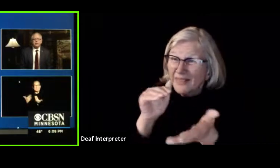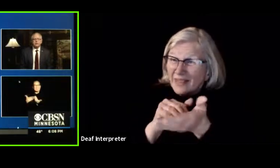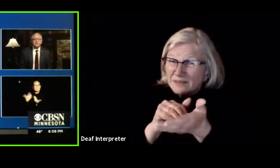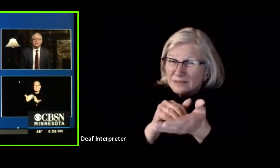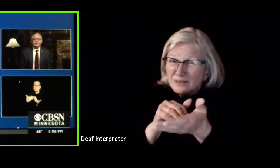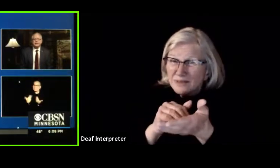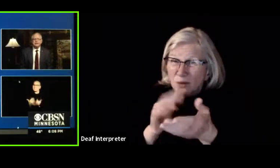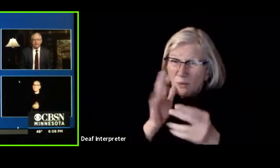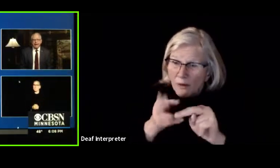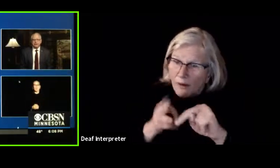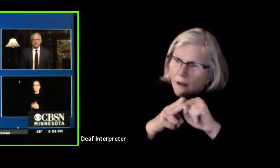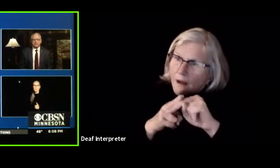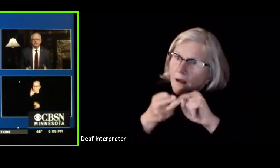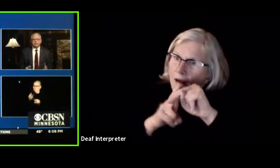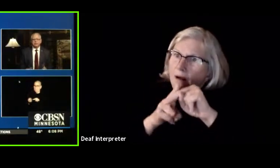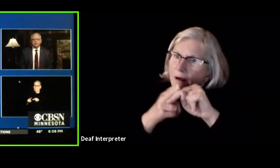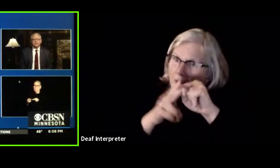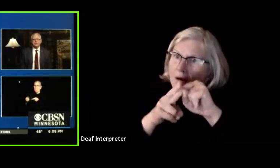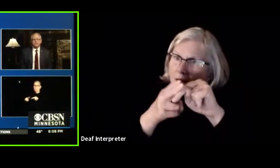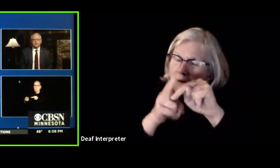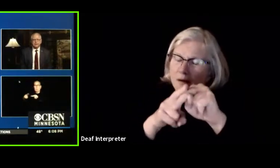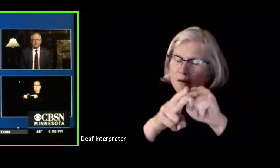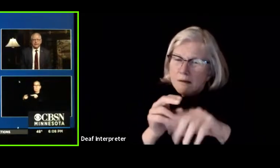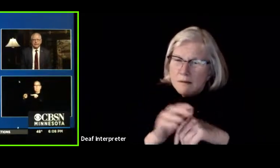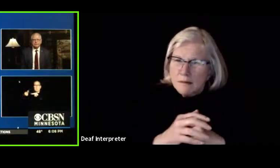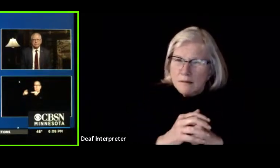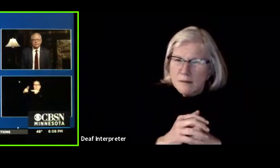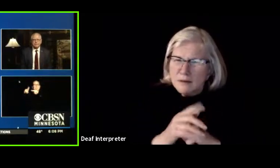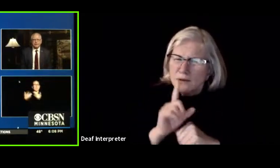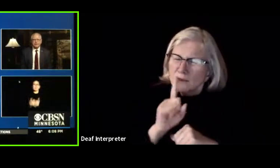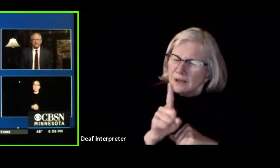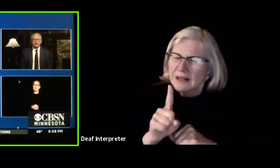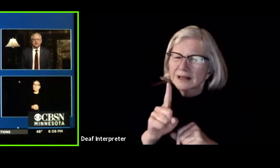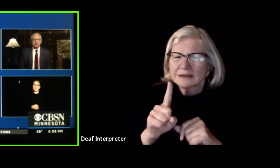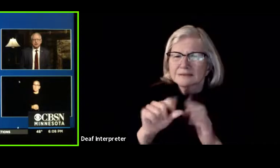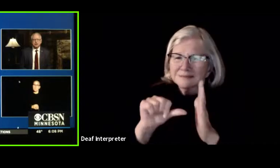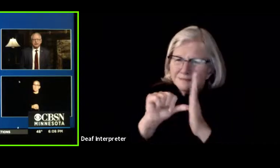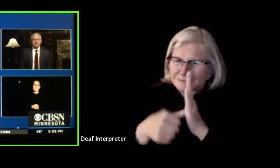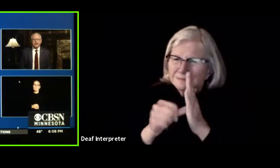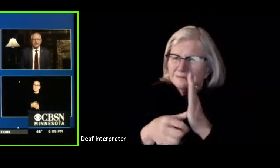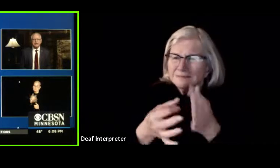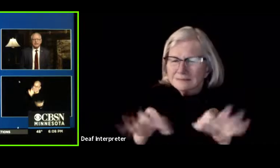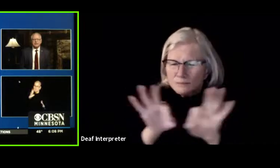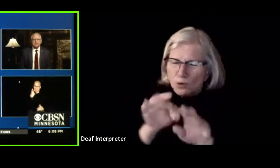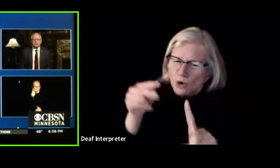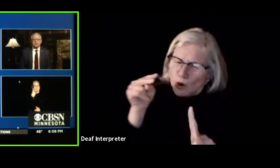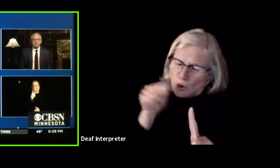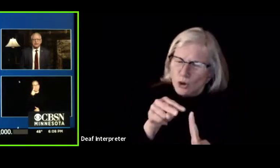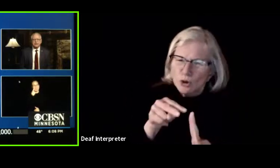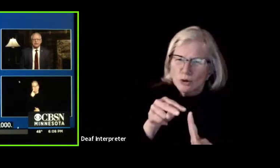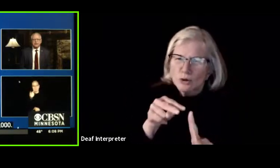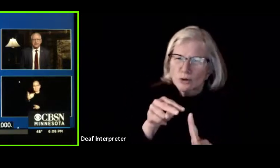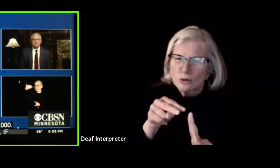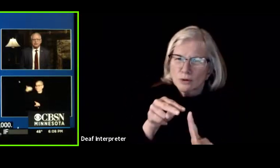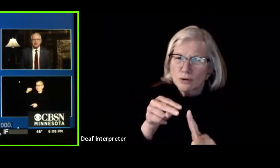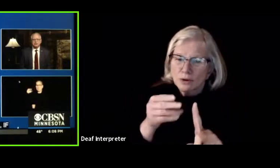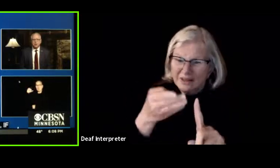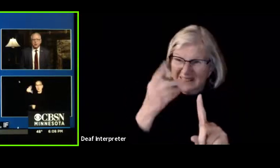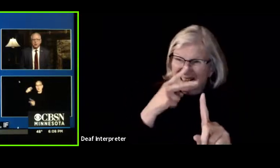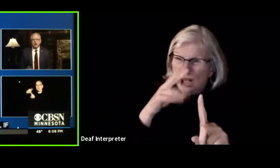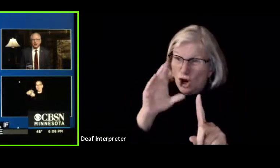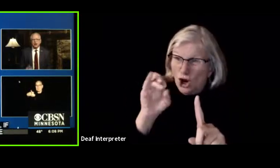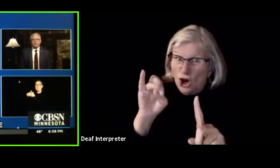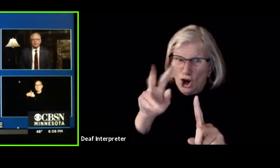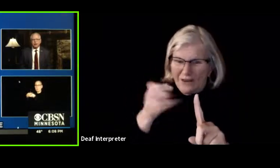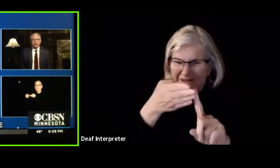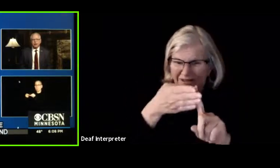The reason it matters, if you look at this from the beginning, is the curve and the infection rate is exponentially